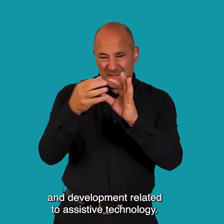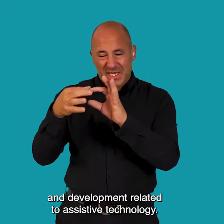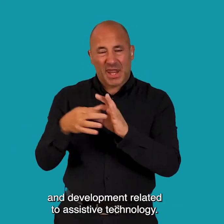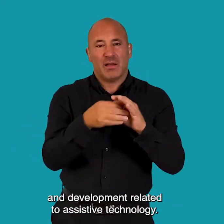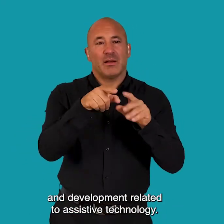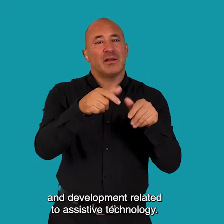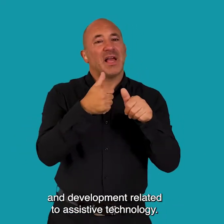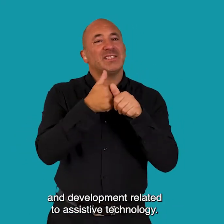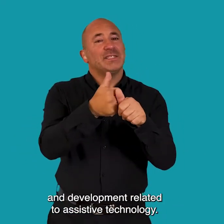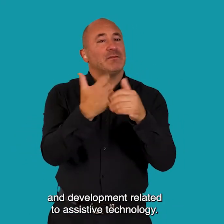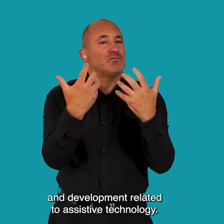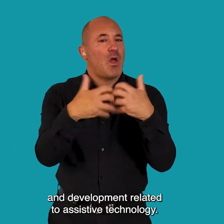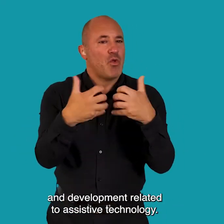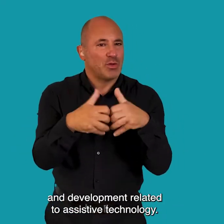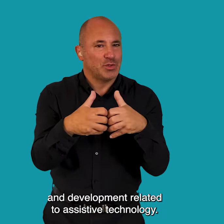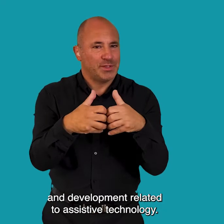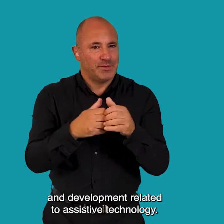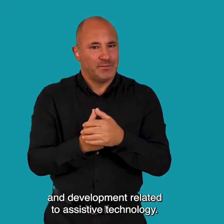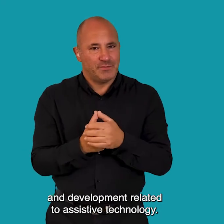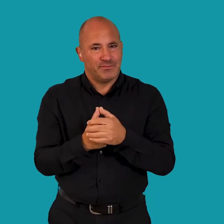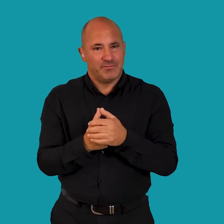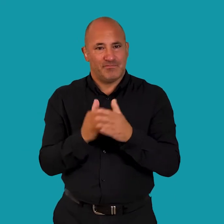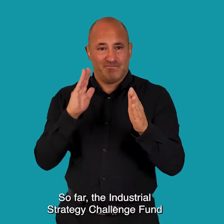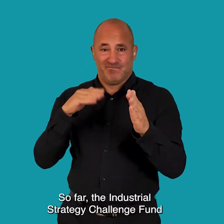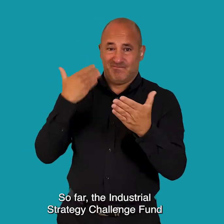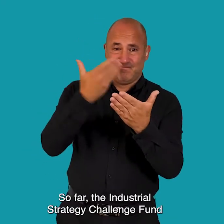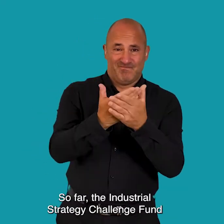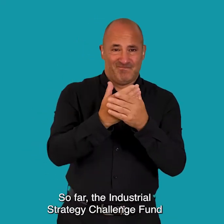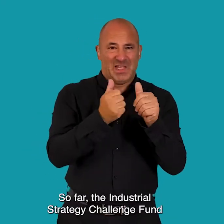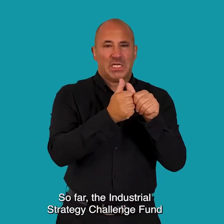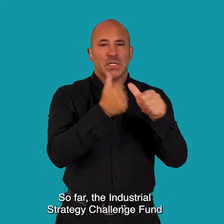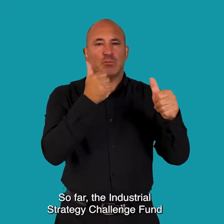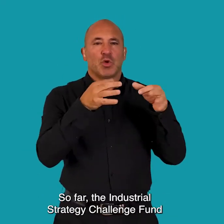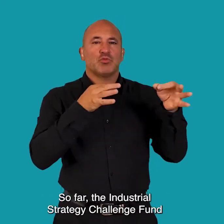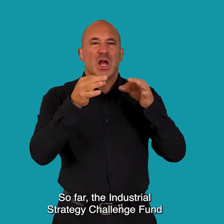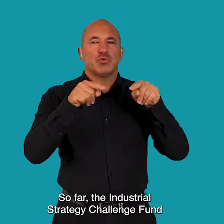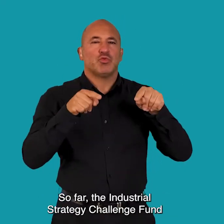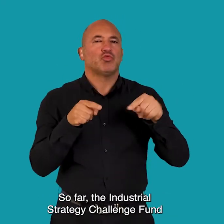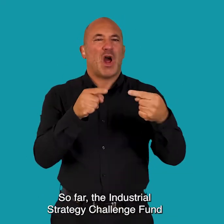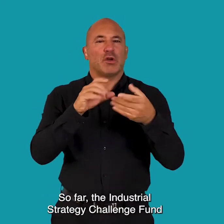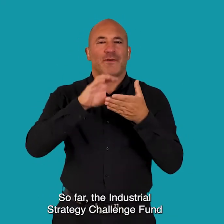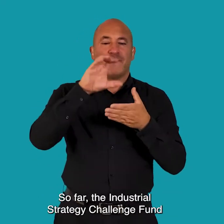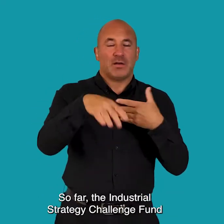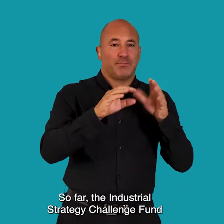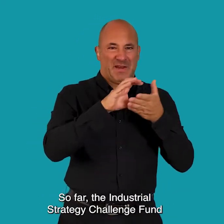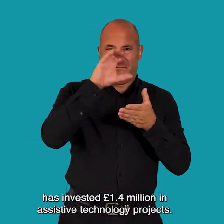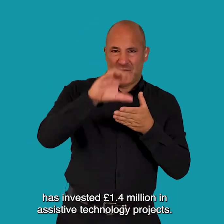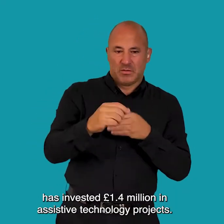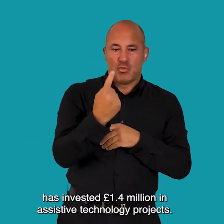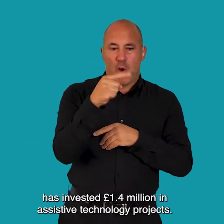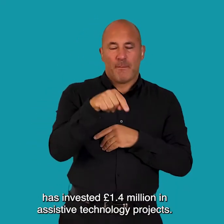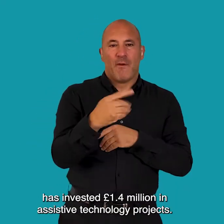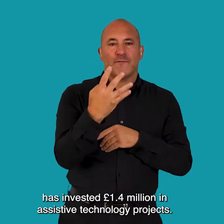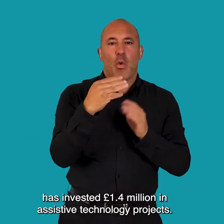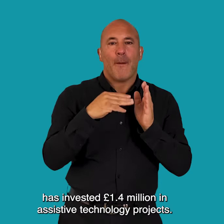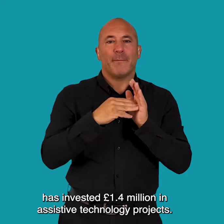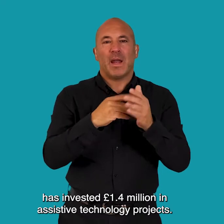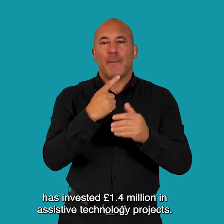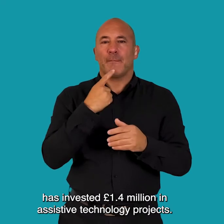development related to assistive technology. So far, the Industrial Strategy Challenge Fund has invested £1.4